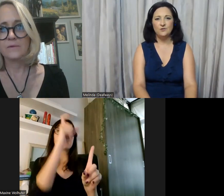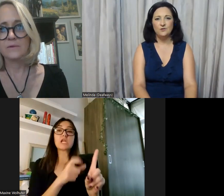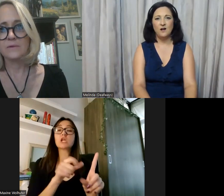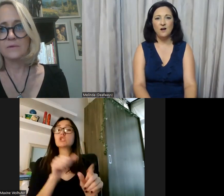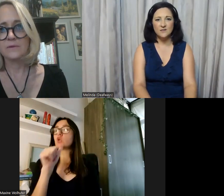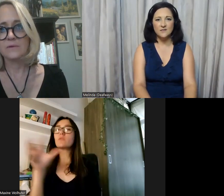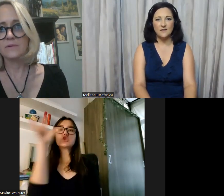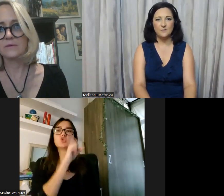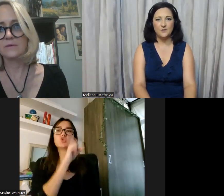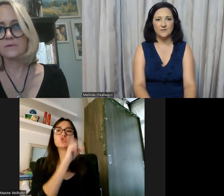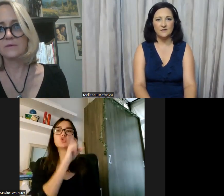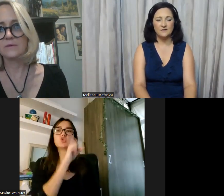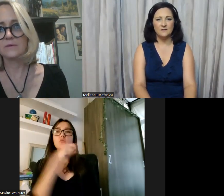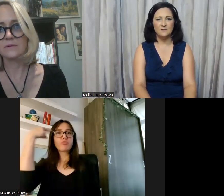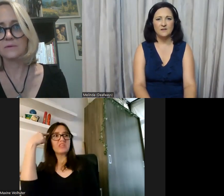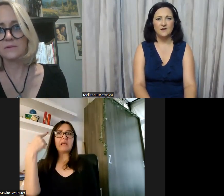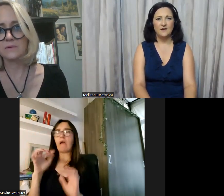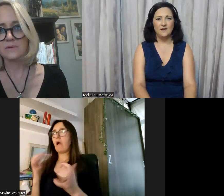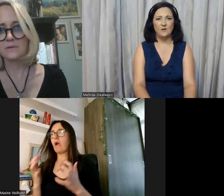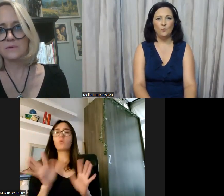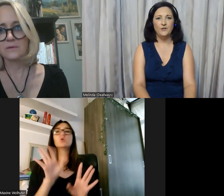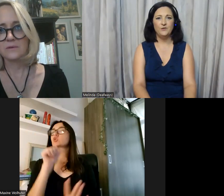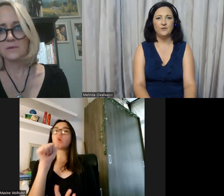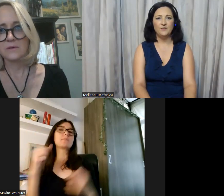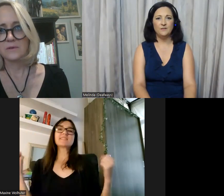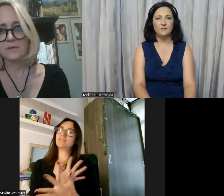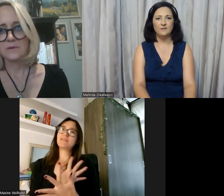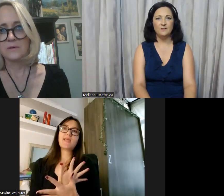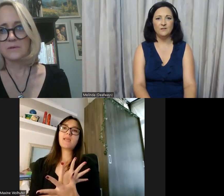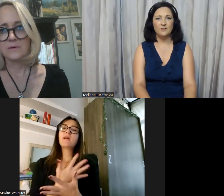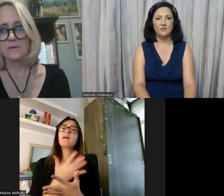to ask that person, what do you,